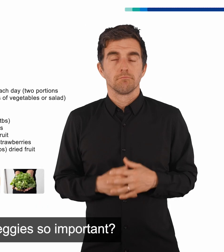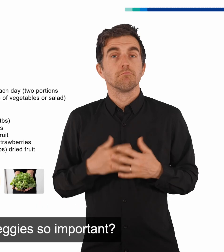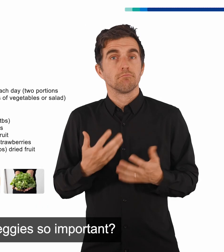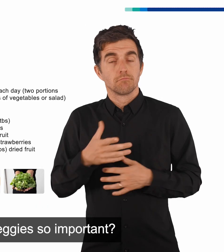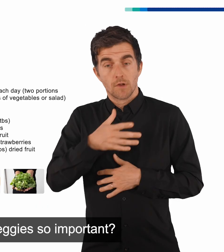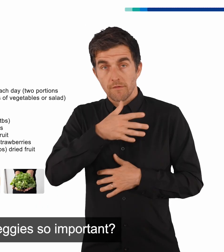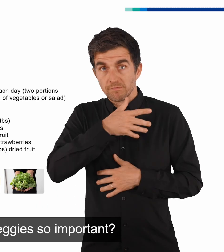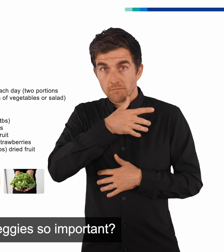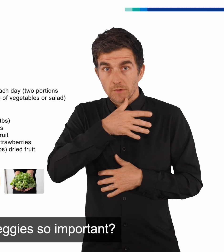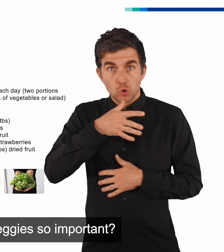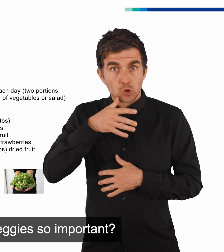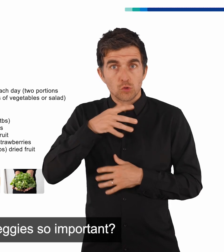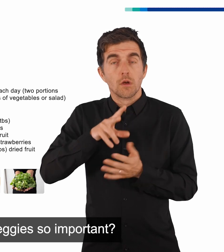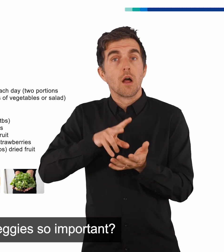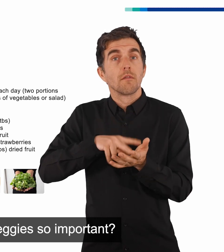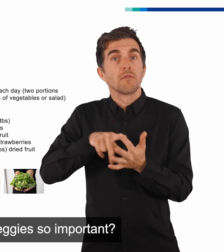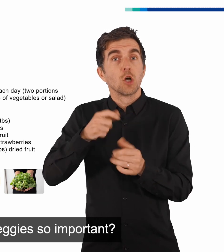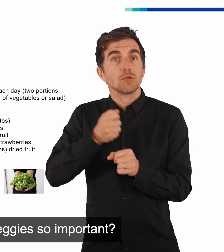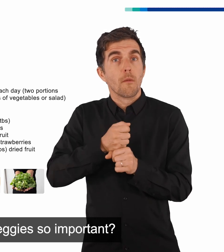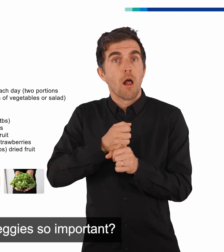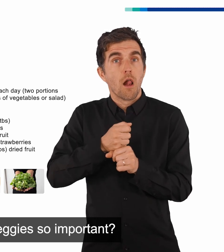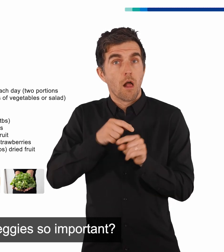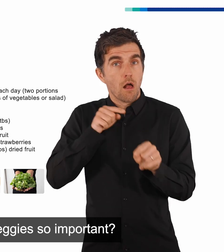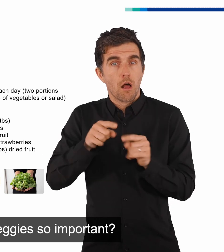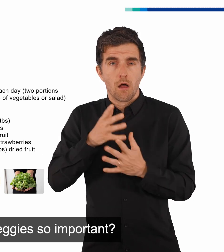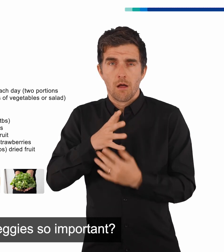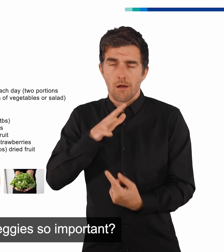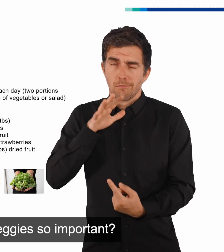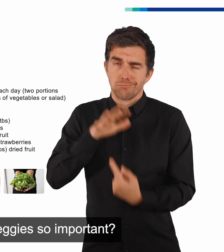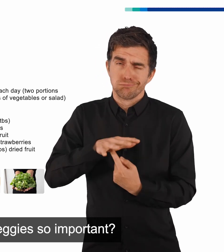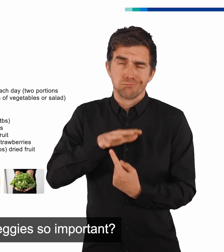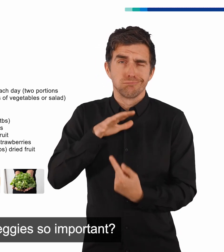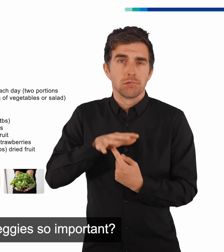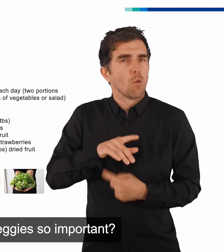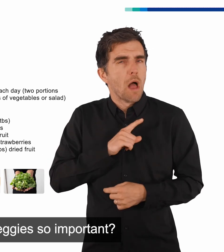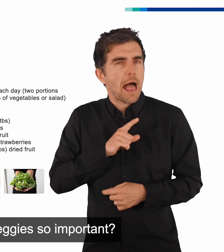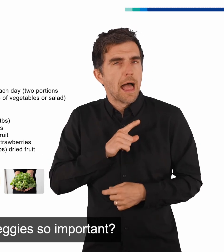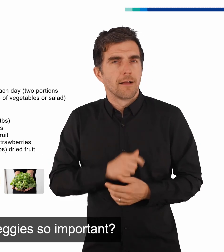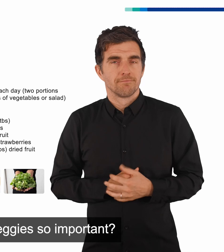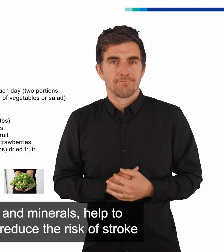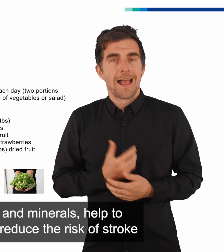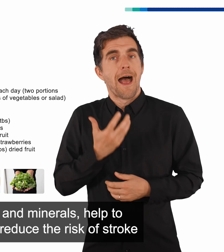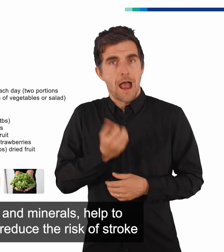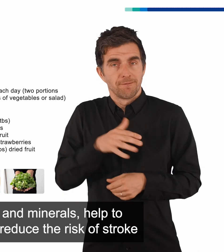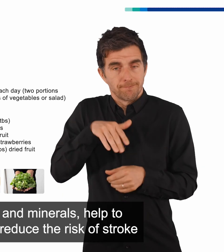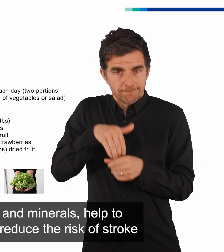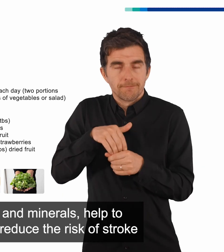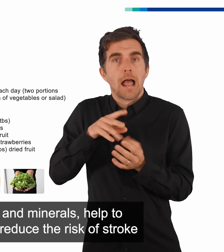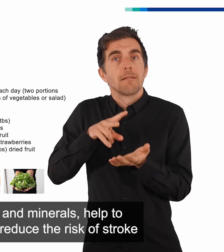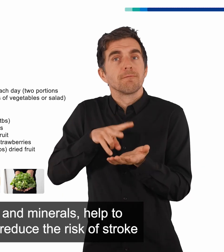Why are fruits and veggies so important? They contain vitamins and minerals, help to keep your heart healthy, reduce